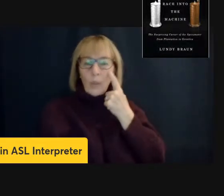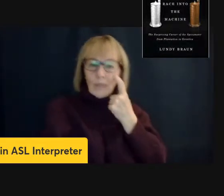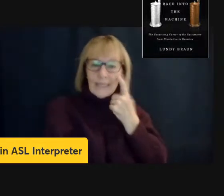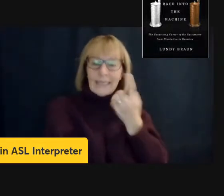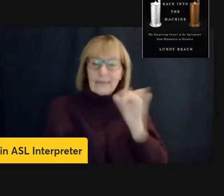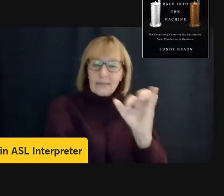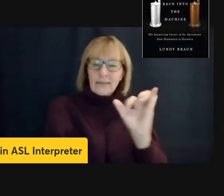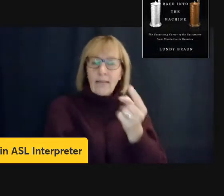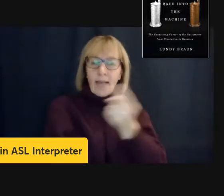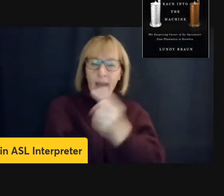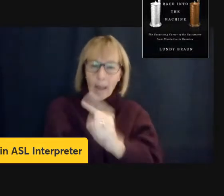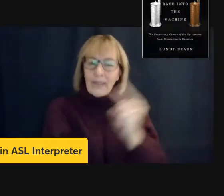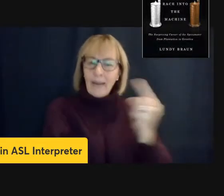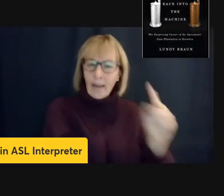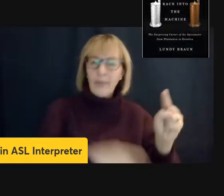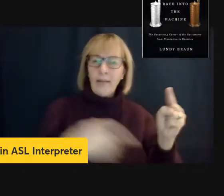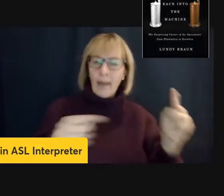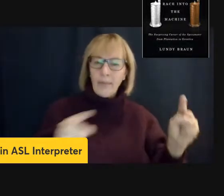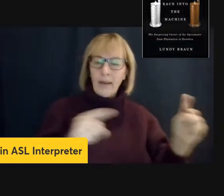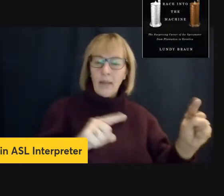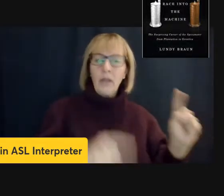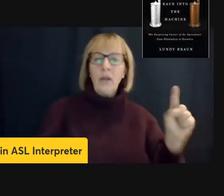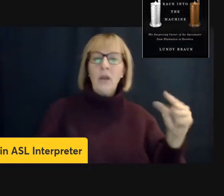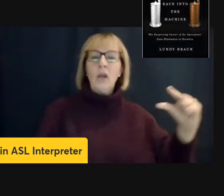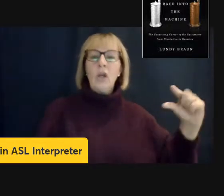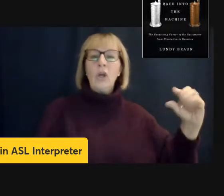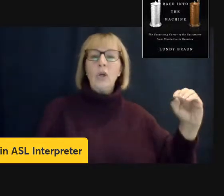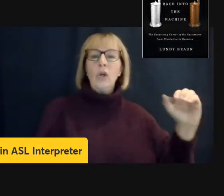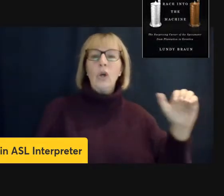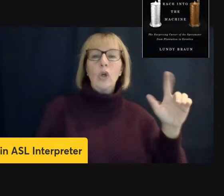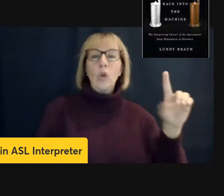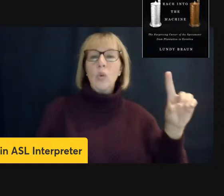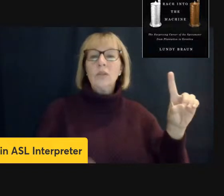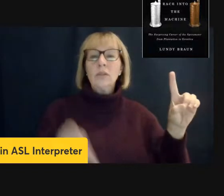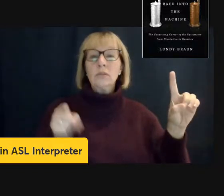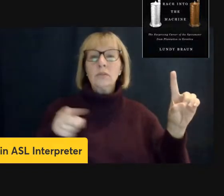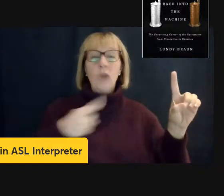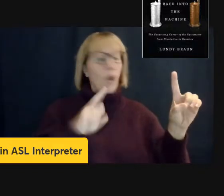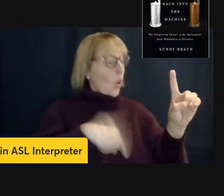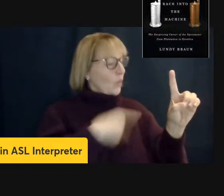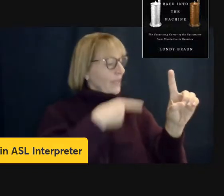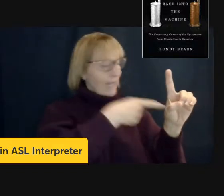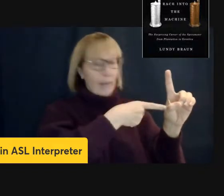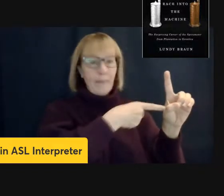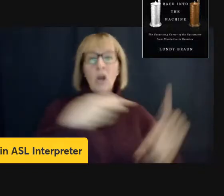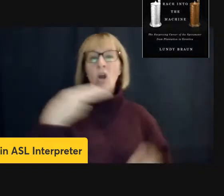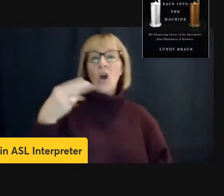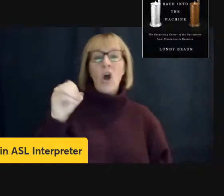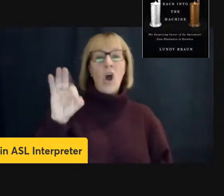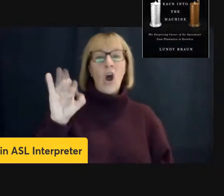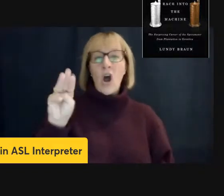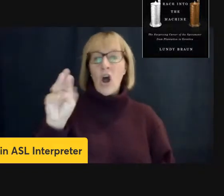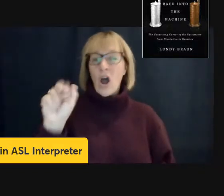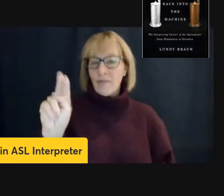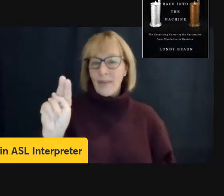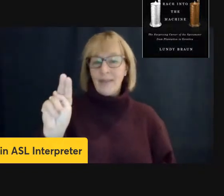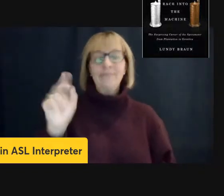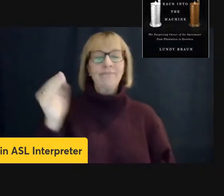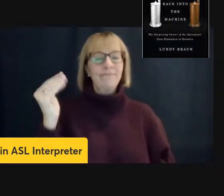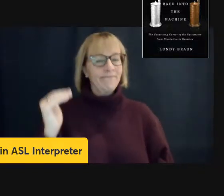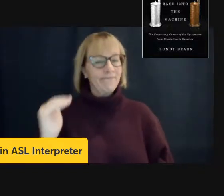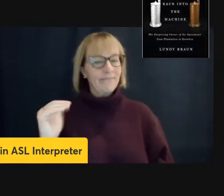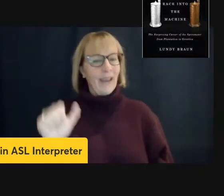should note that only Gould, not Hoffman or Cartwright's more strident narratives are cited in the future in